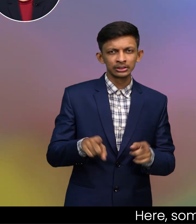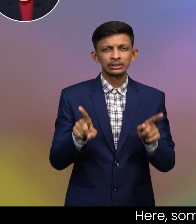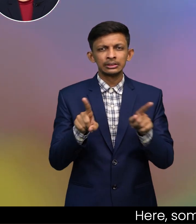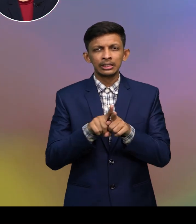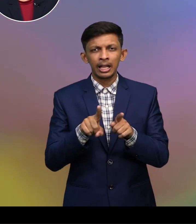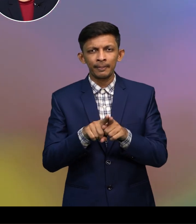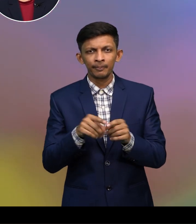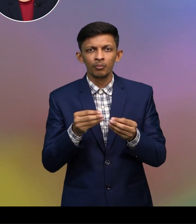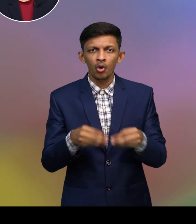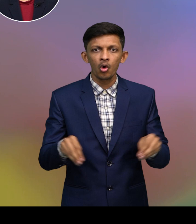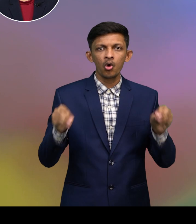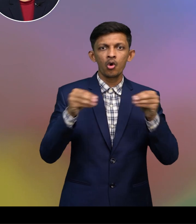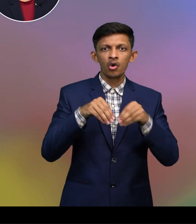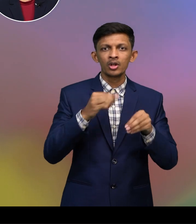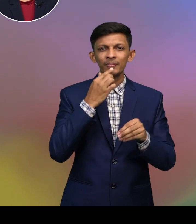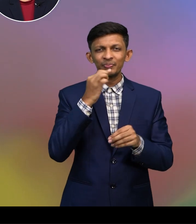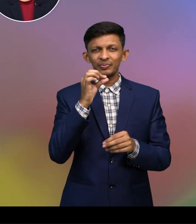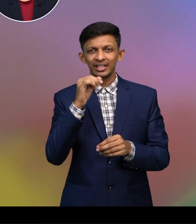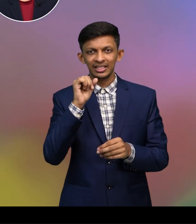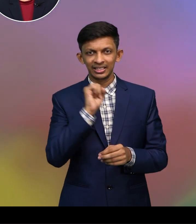network.